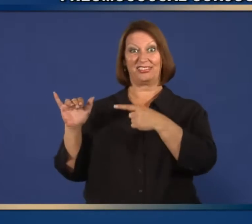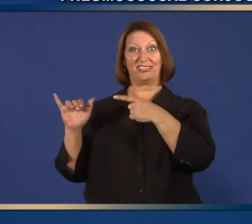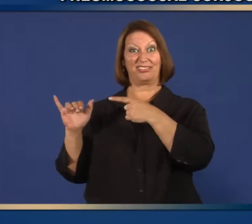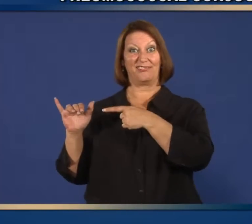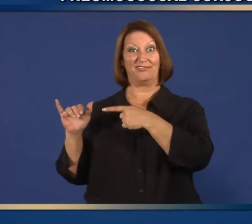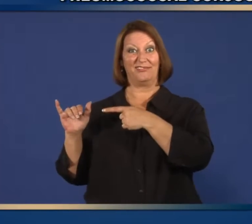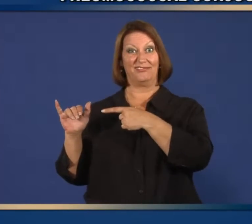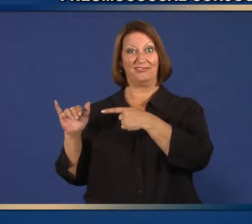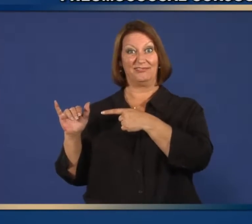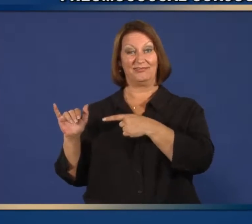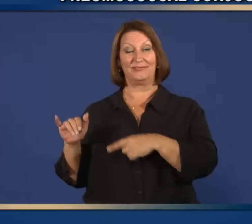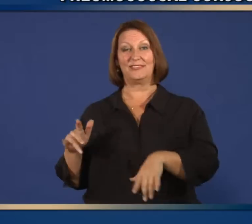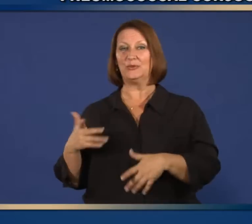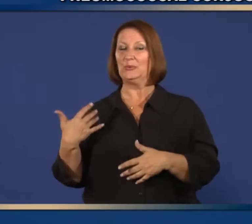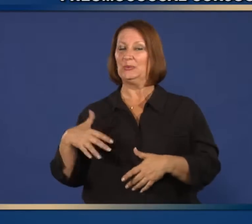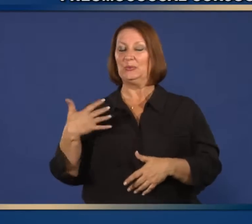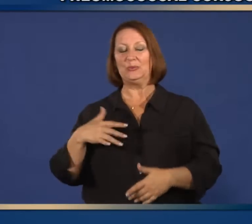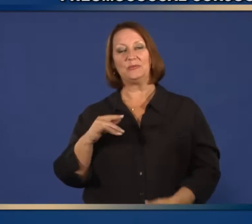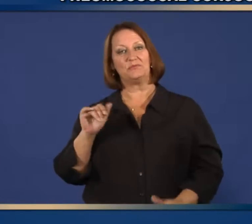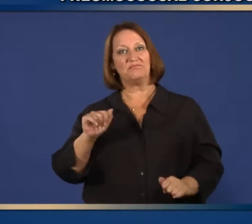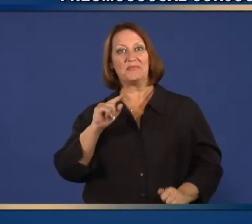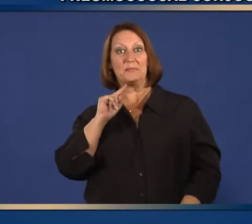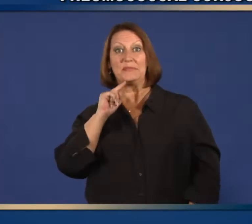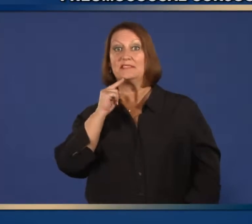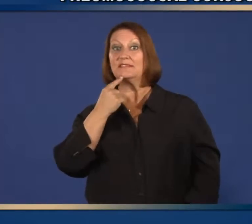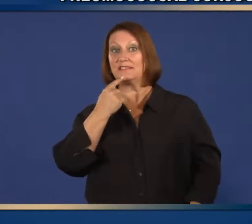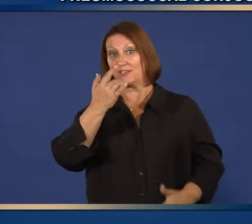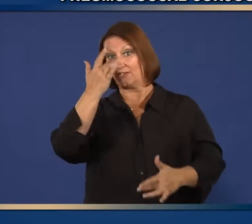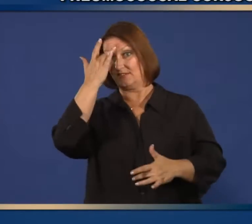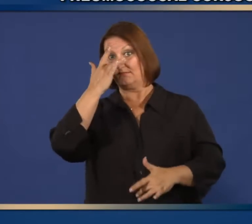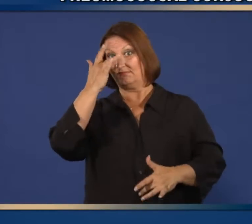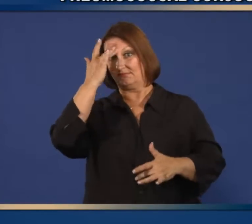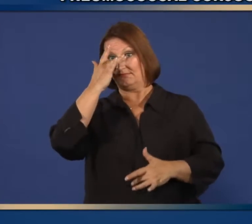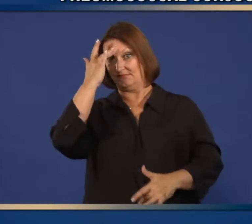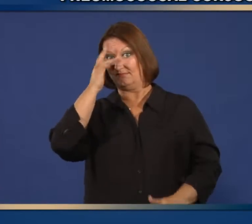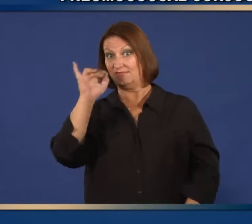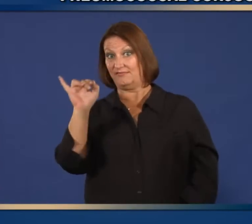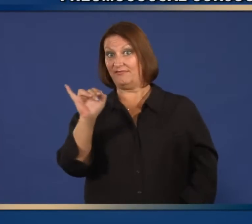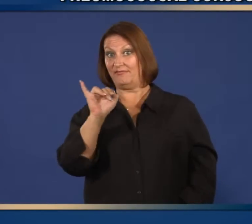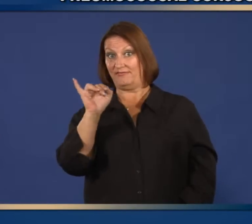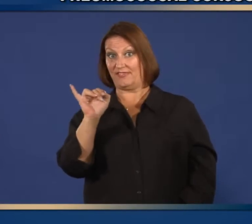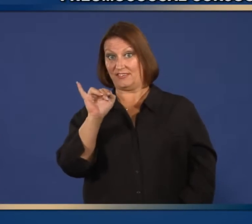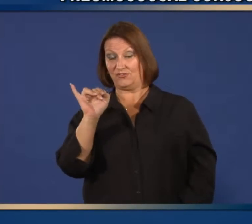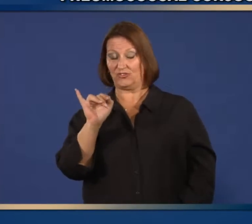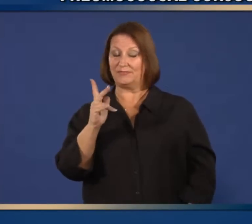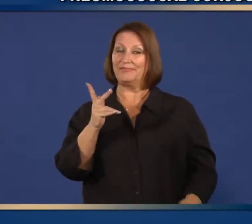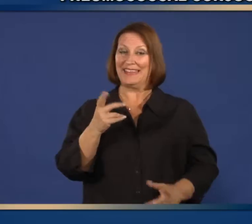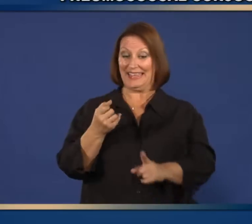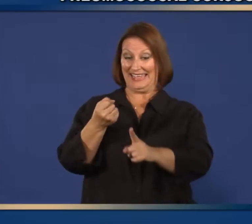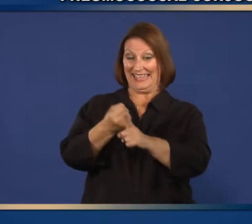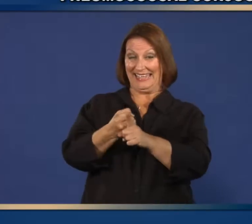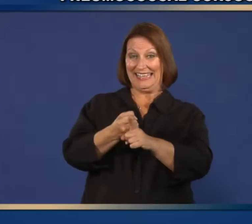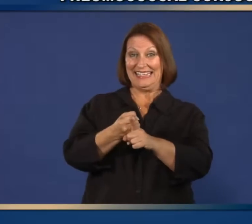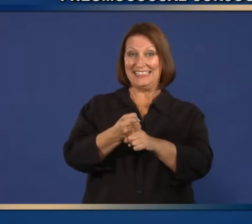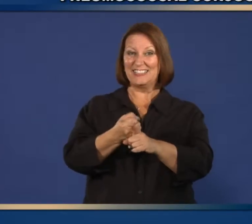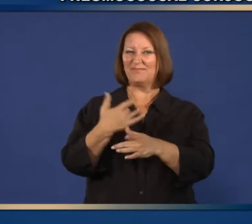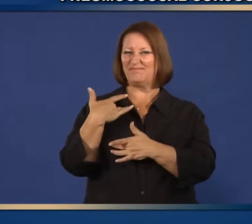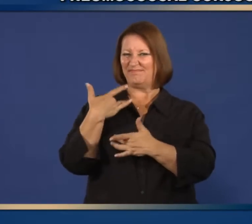It causes blood infections, pneumonia, and